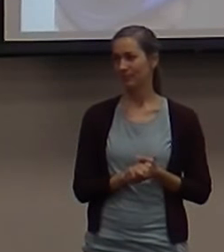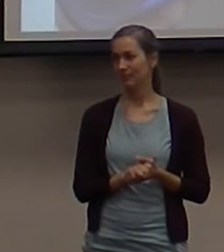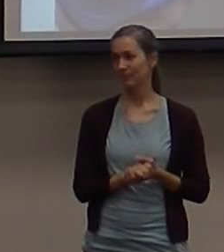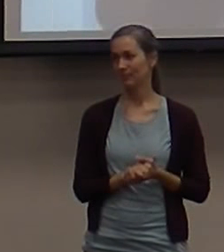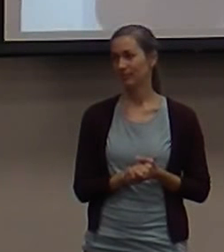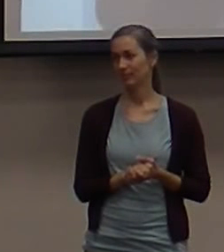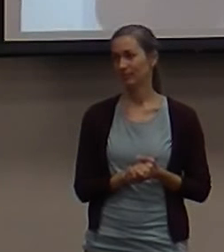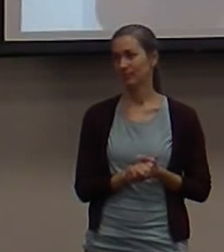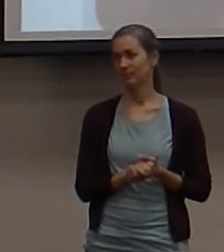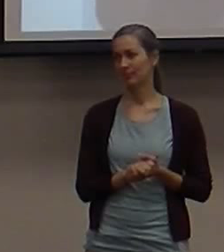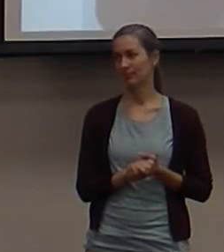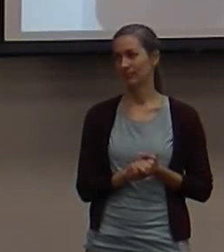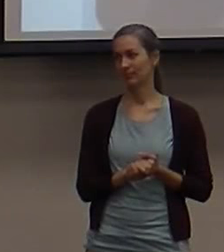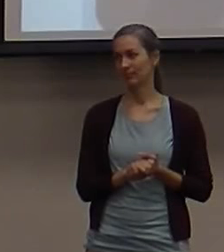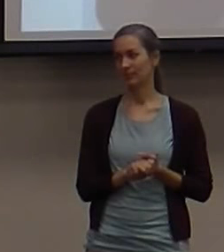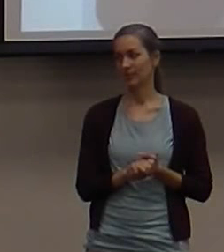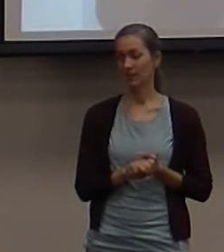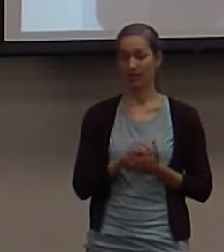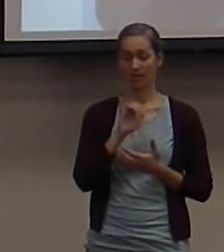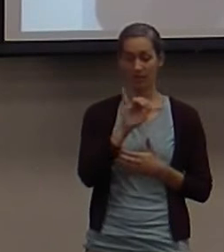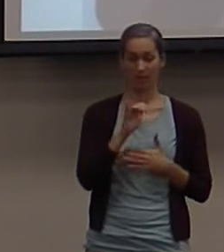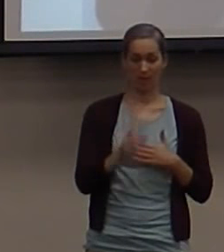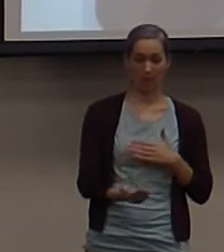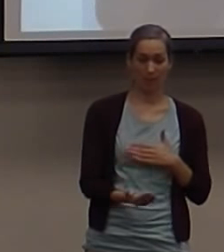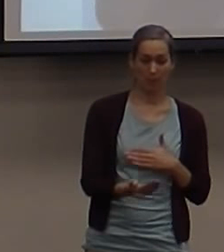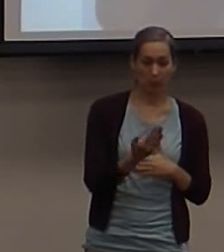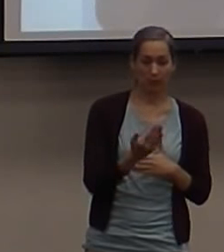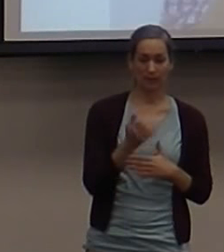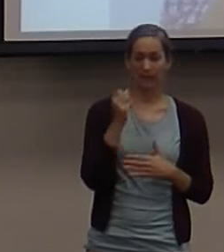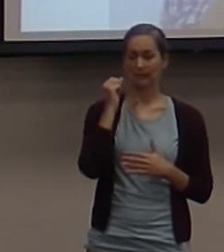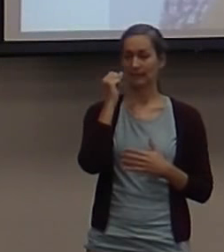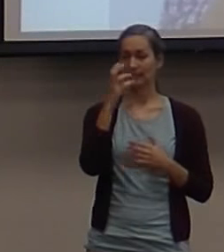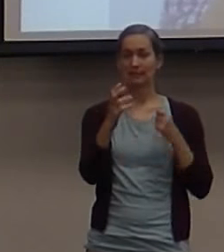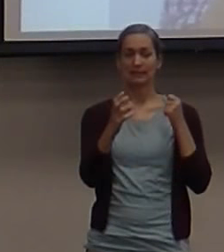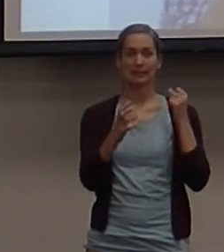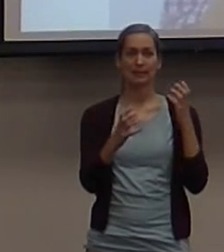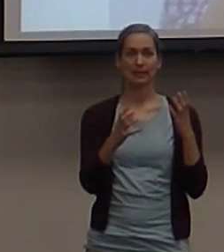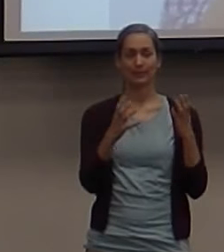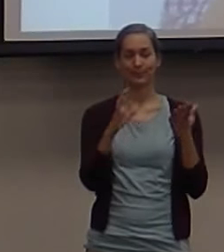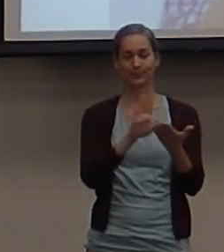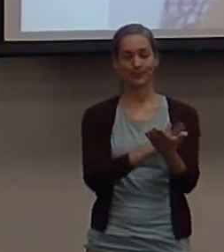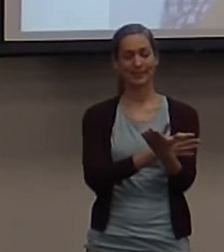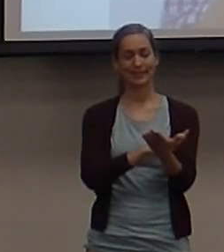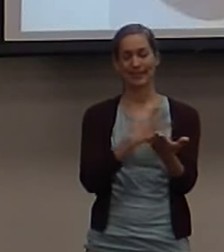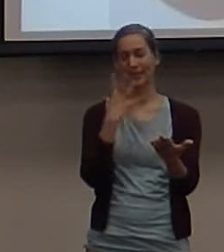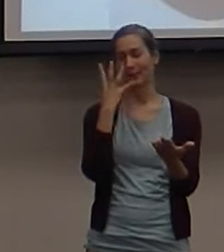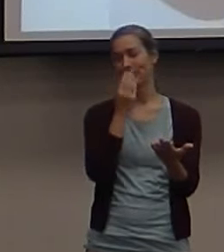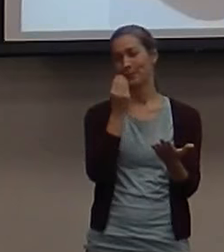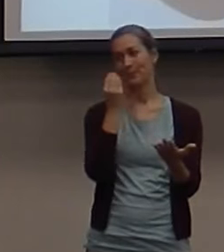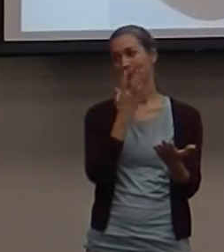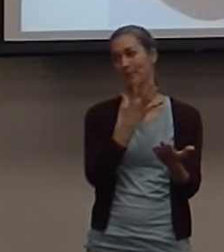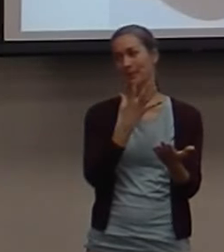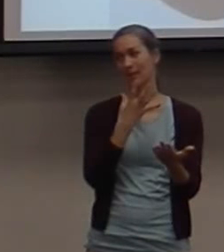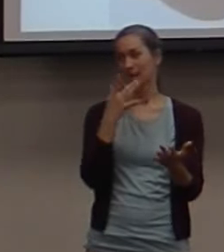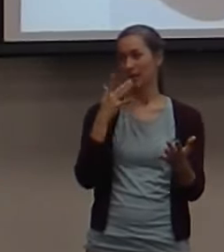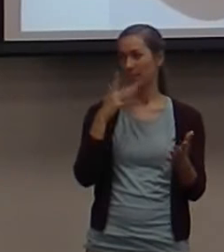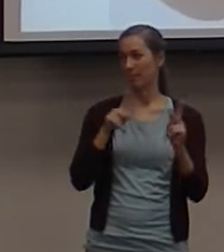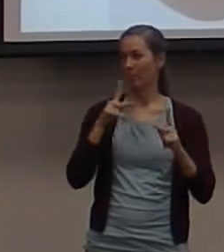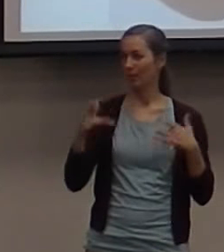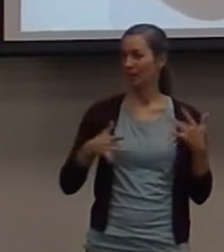as all that service that morning. The singing was amazing. The people were excited. And afterwards,